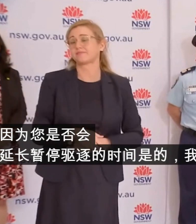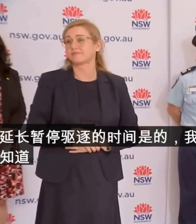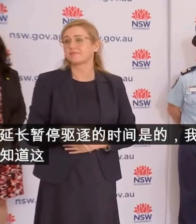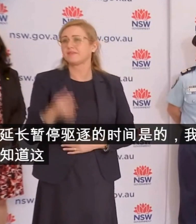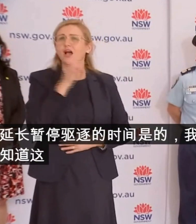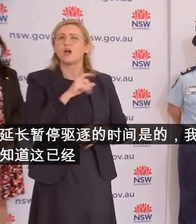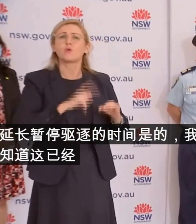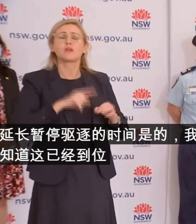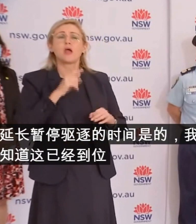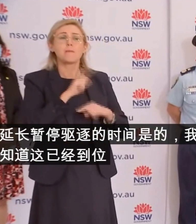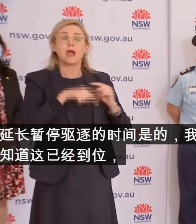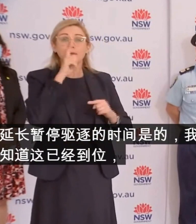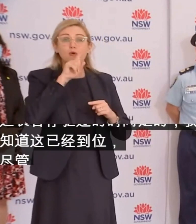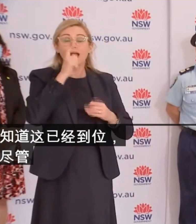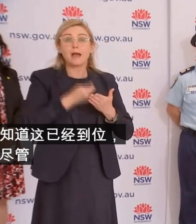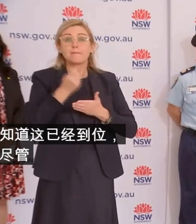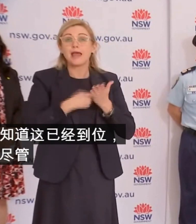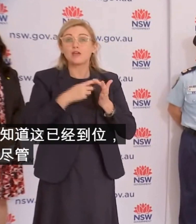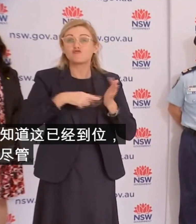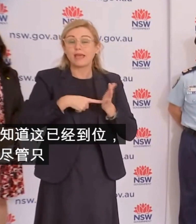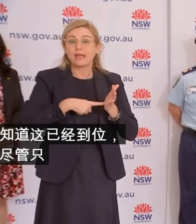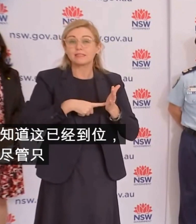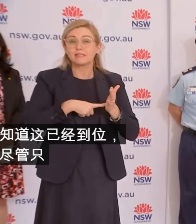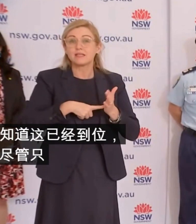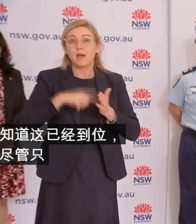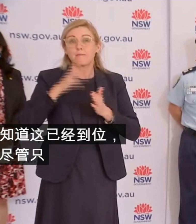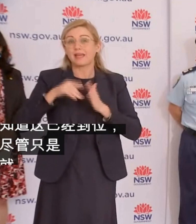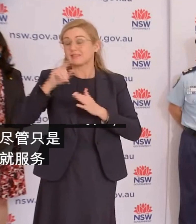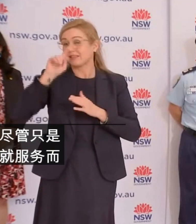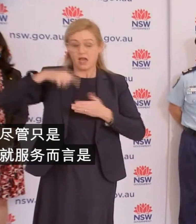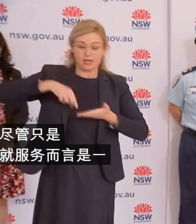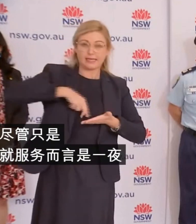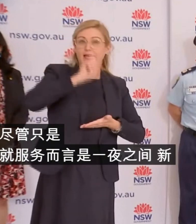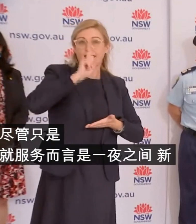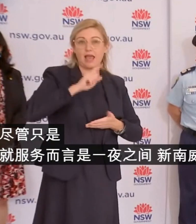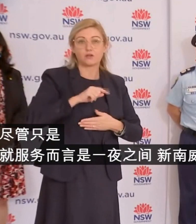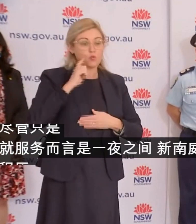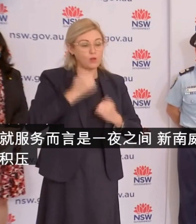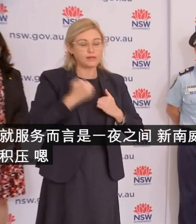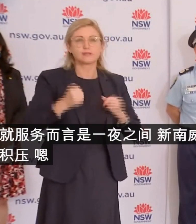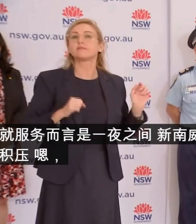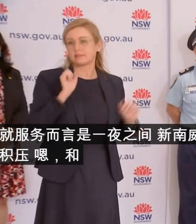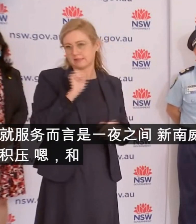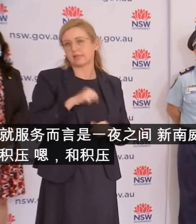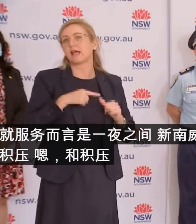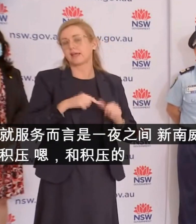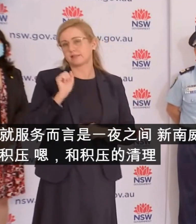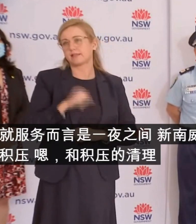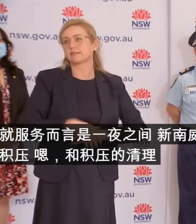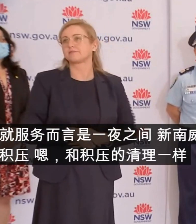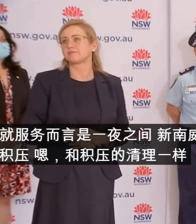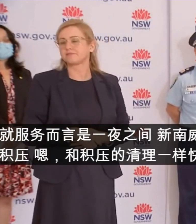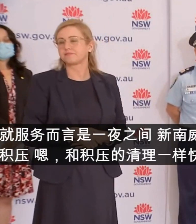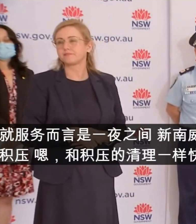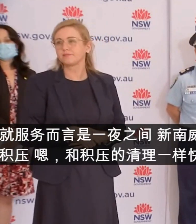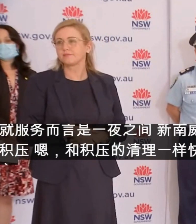evictions? Yes, I understand that's already in place. And there were, overnight though, just in terms of the Service New South Wales backlog,